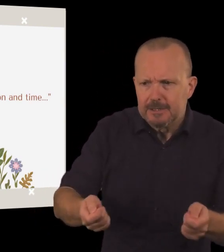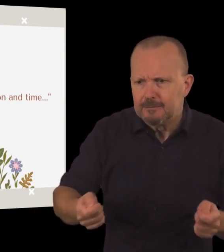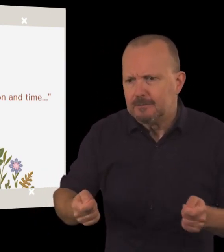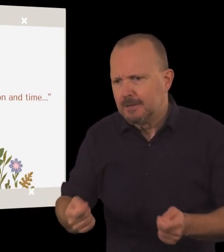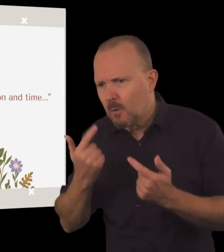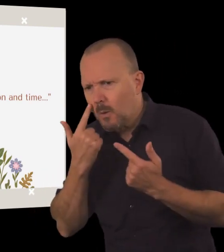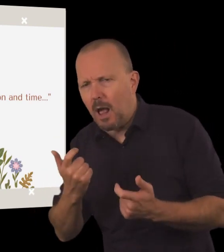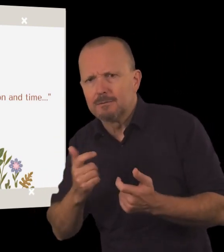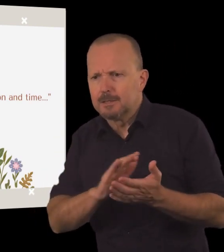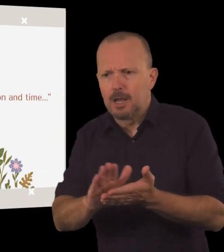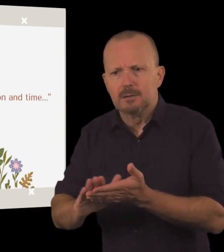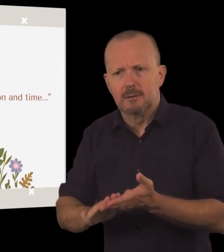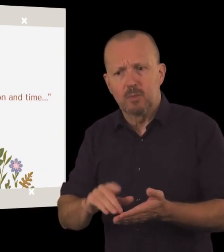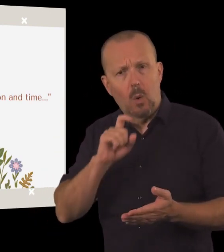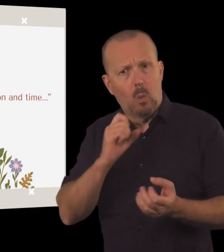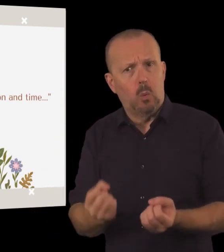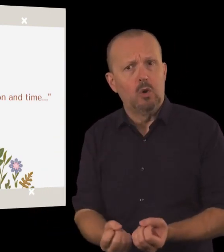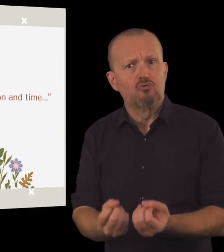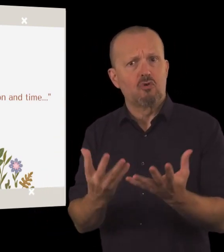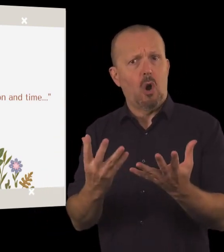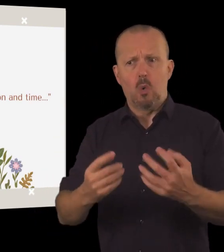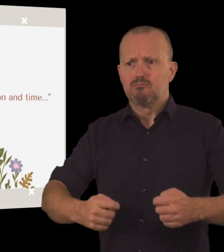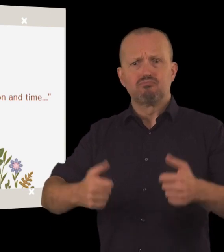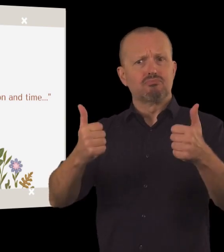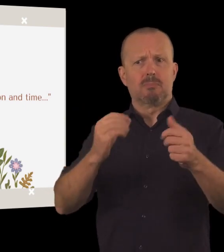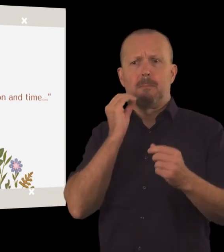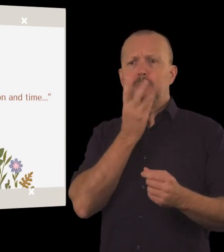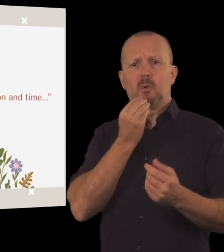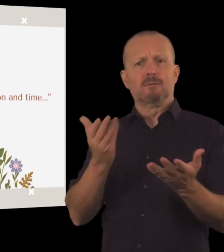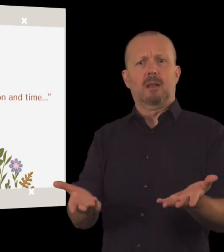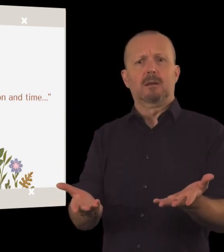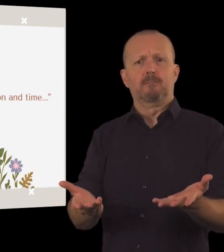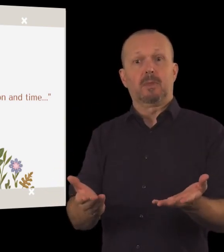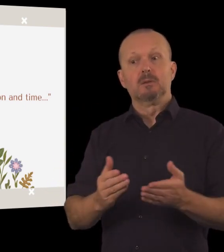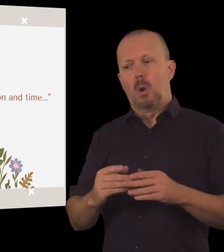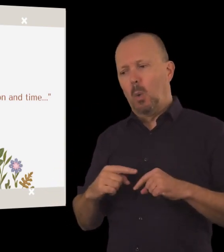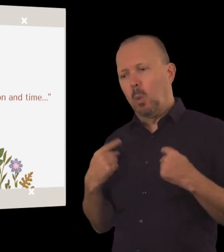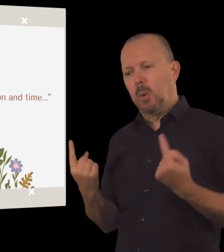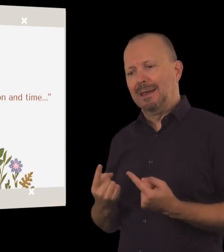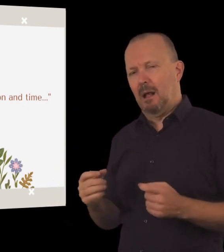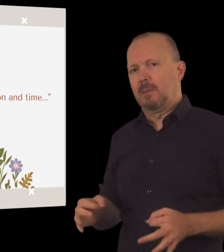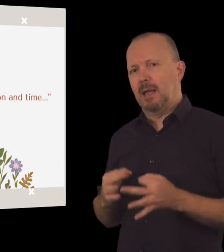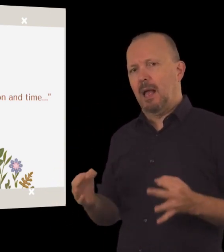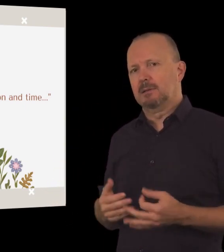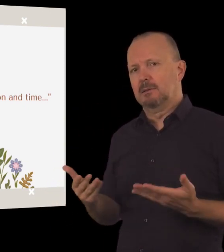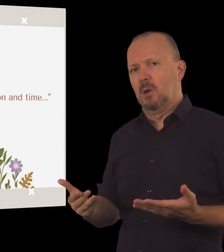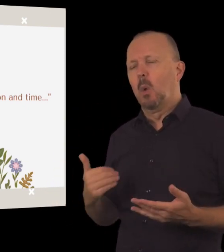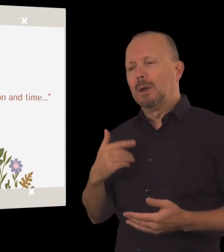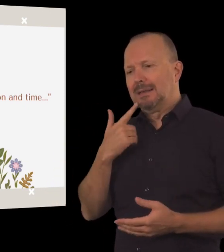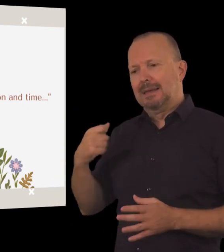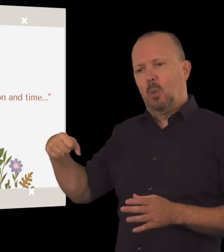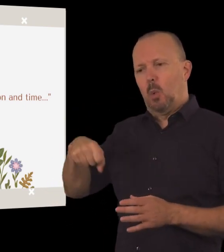going to be nothing in our garden. So filling the well requires love, care, attention, and